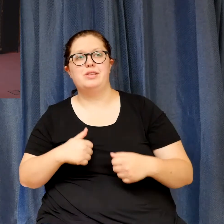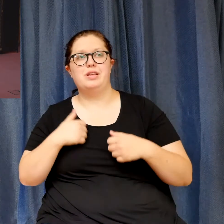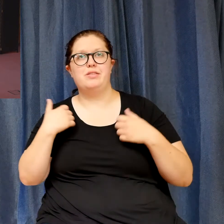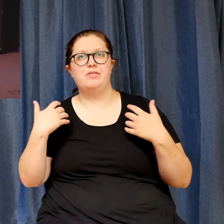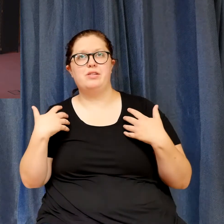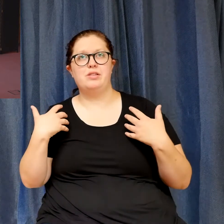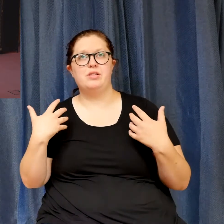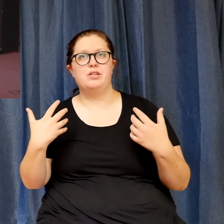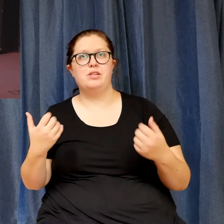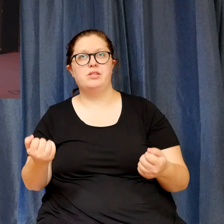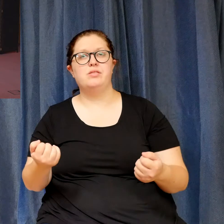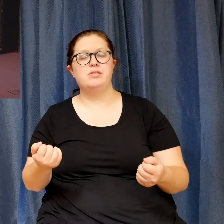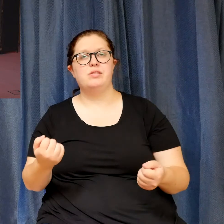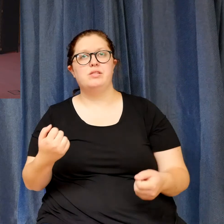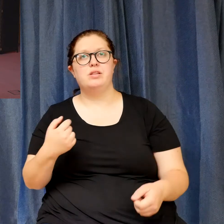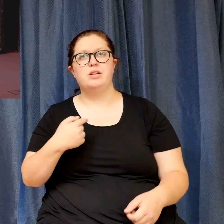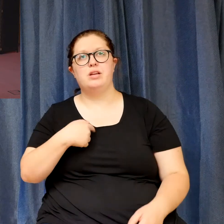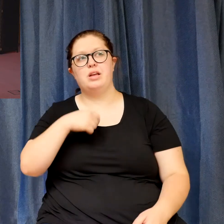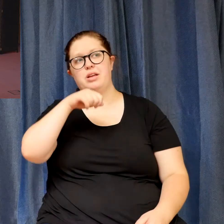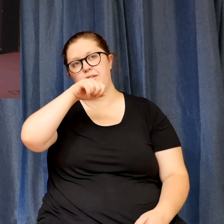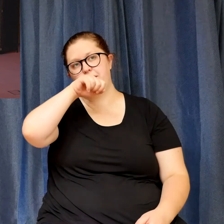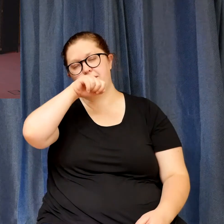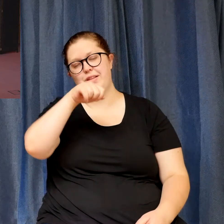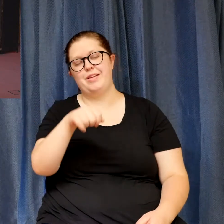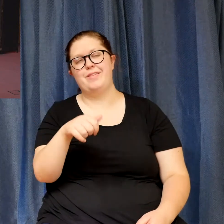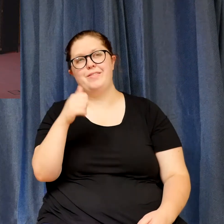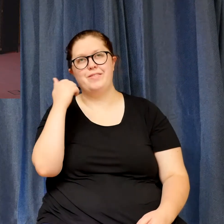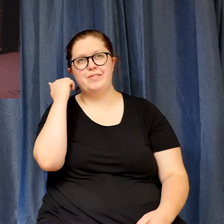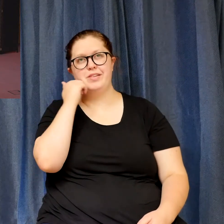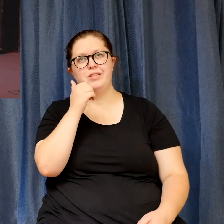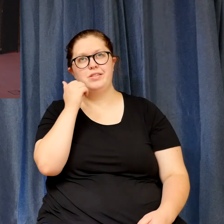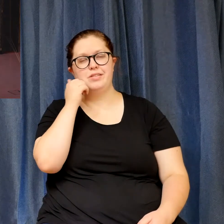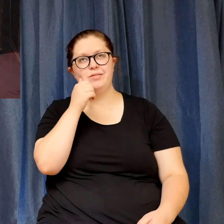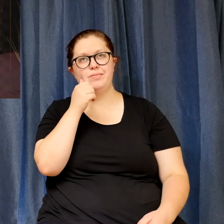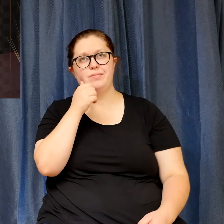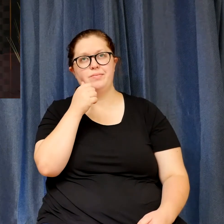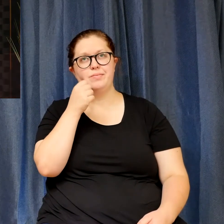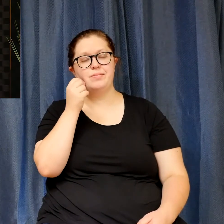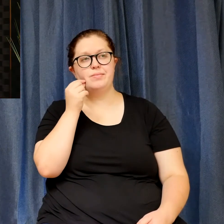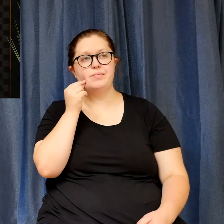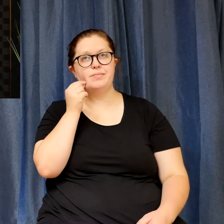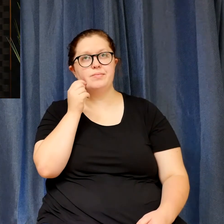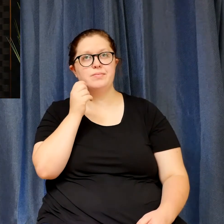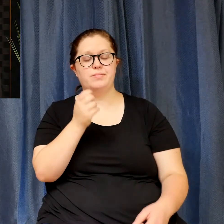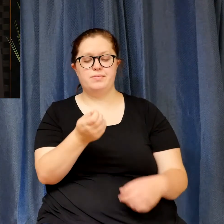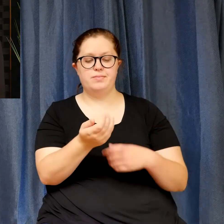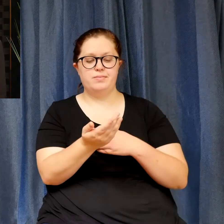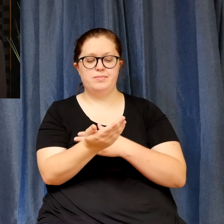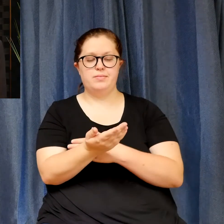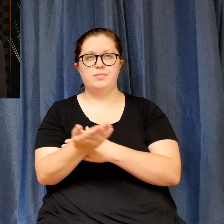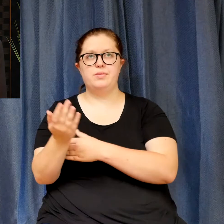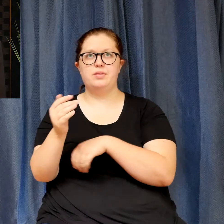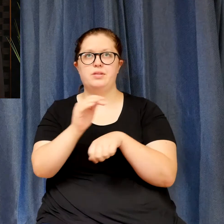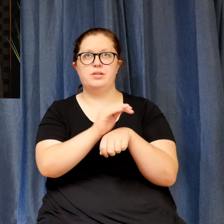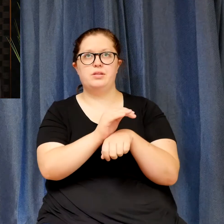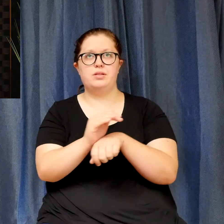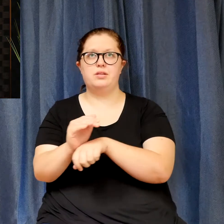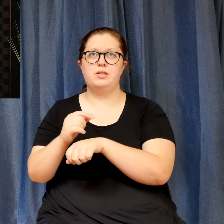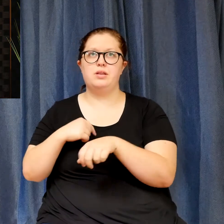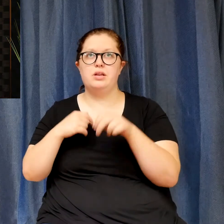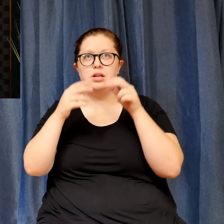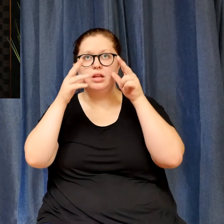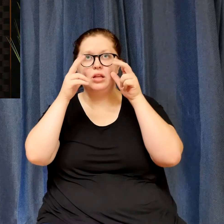my own healing, one of the things I loved each day was each morning and each night, I listened to